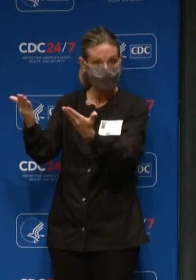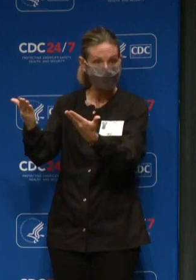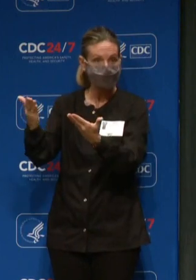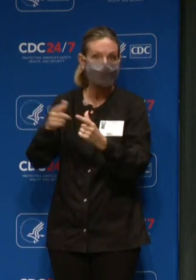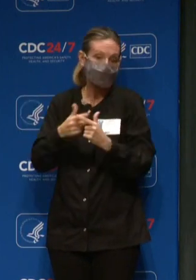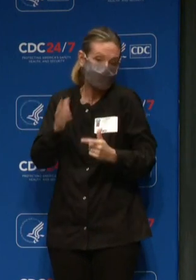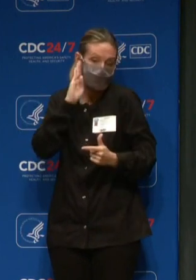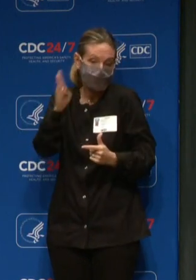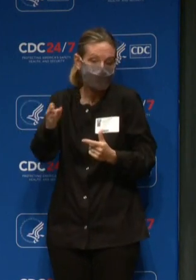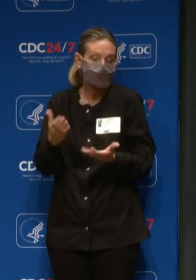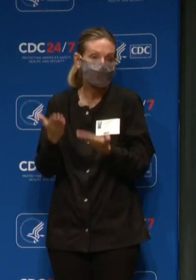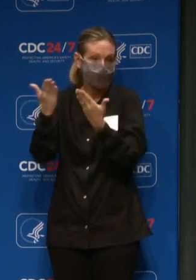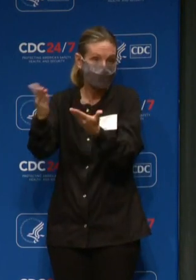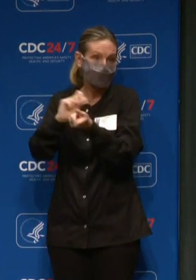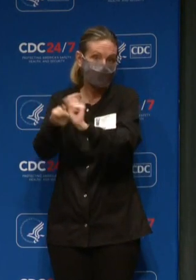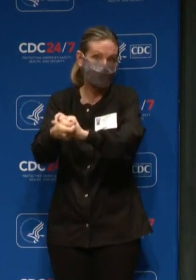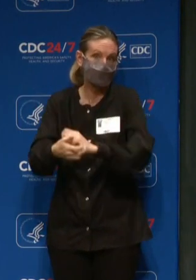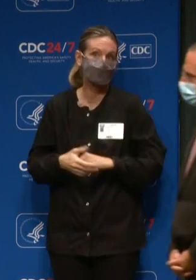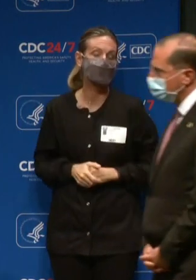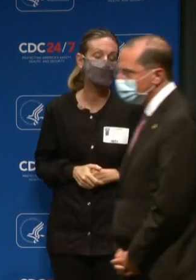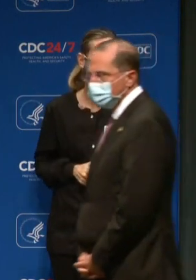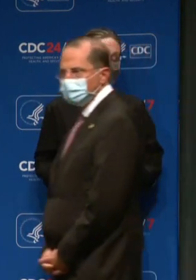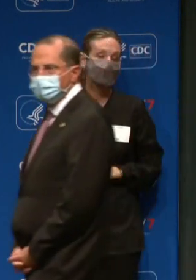will be changed.